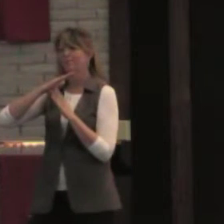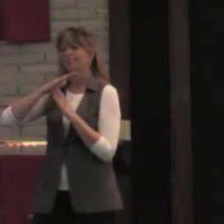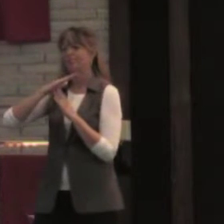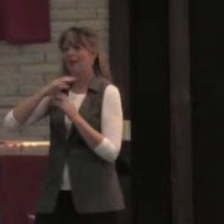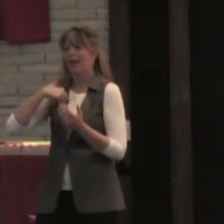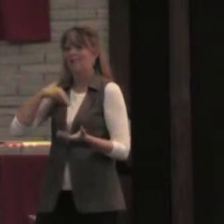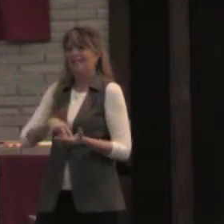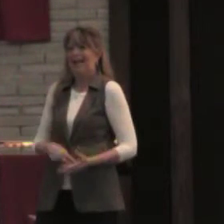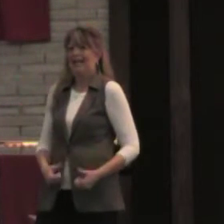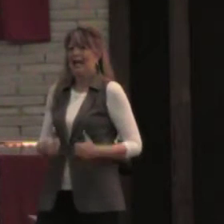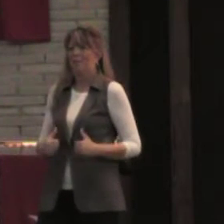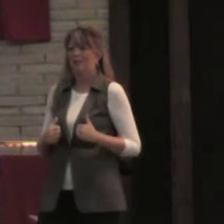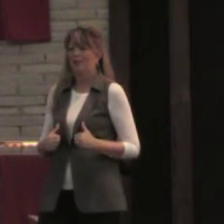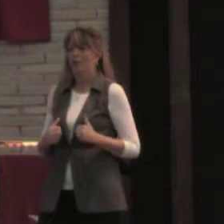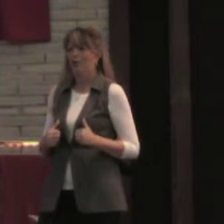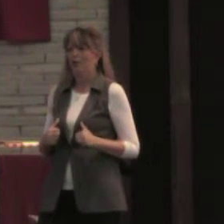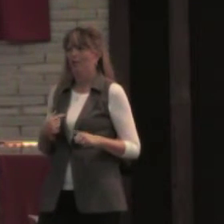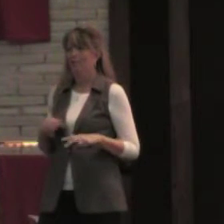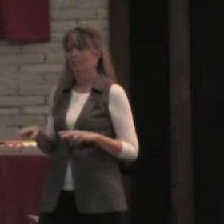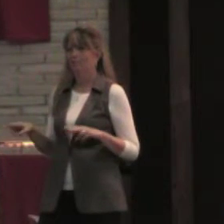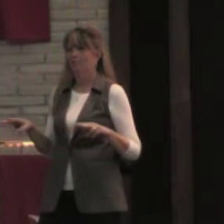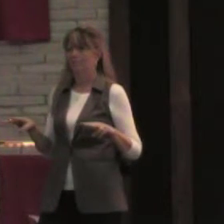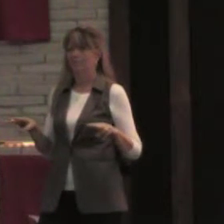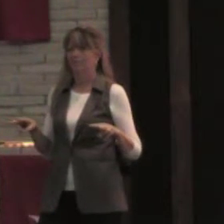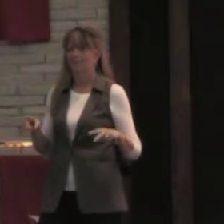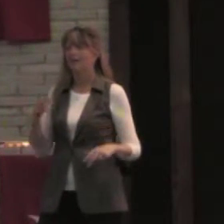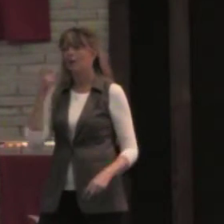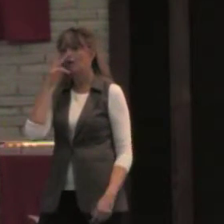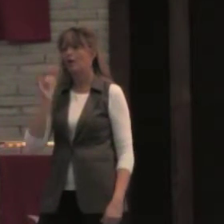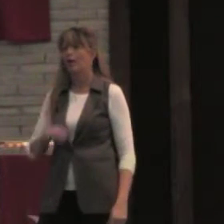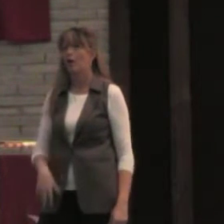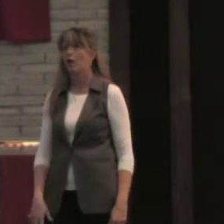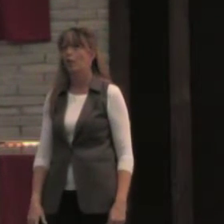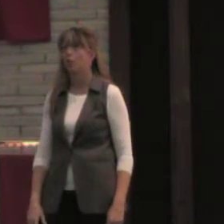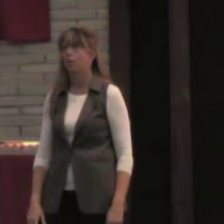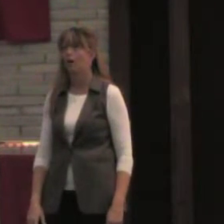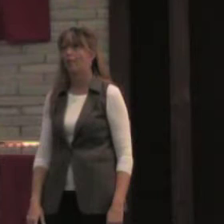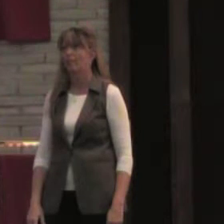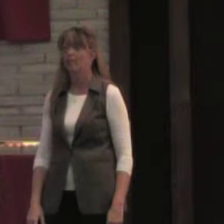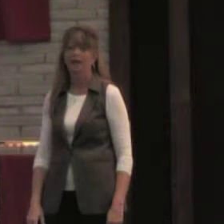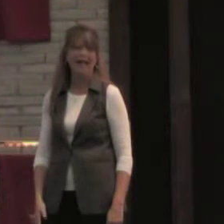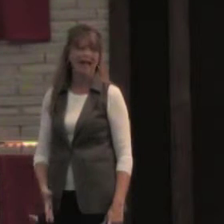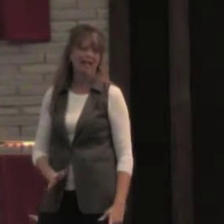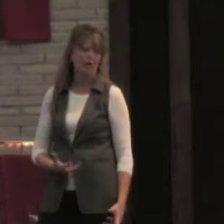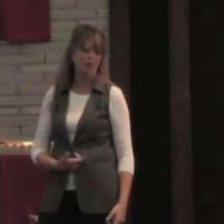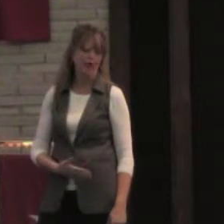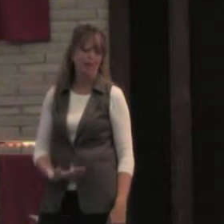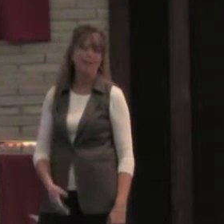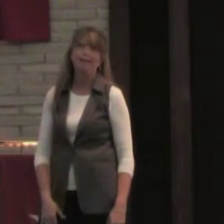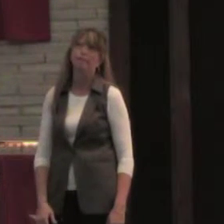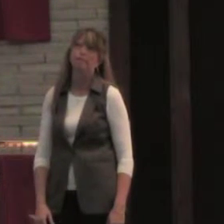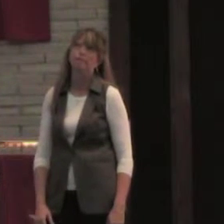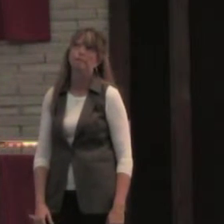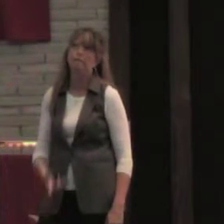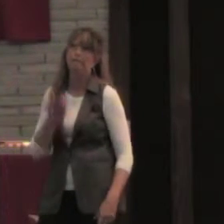Time out. I'm standing up here, and I'm looking around. And you guys are like, oh, brother, God wants you to be